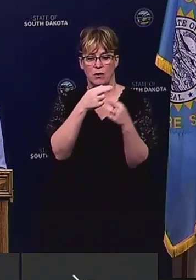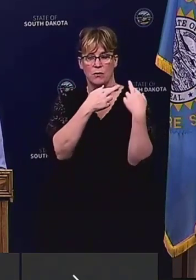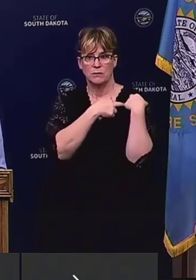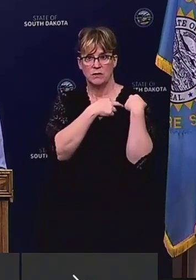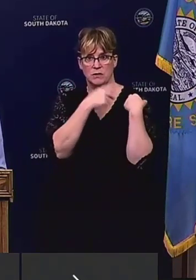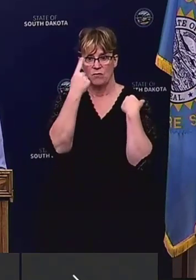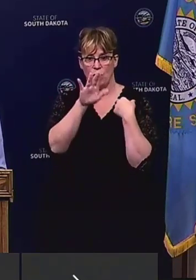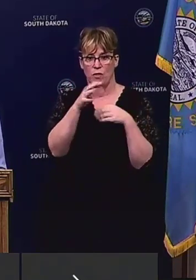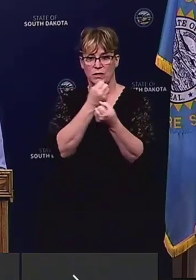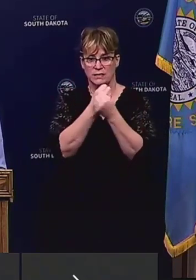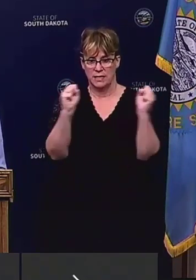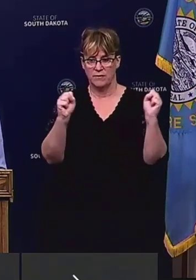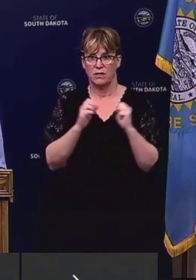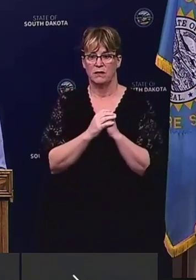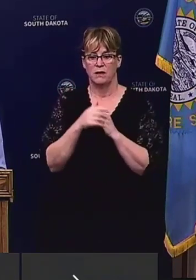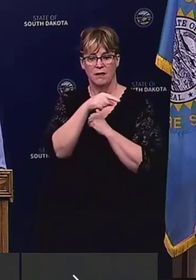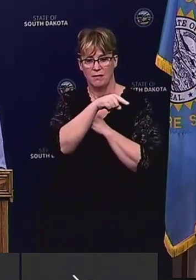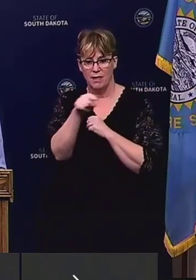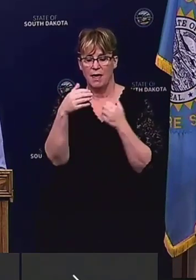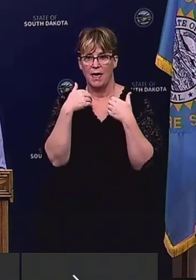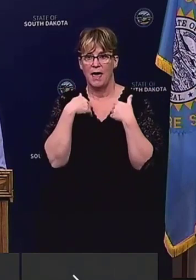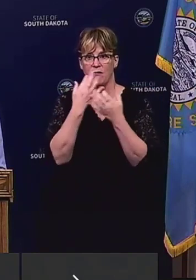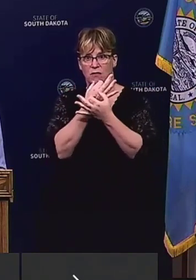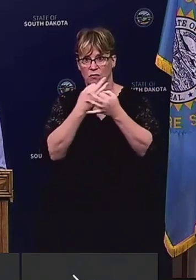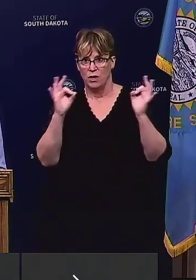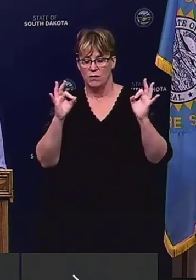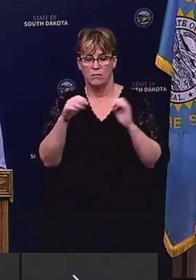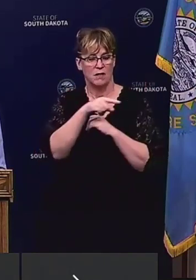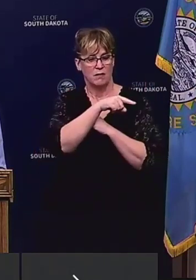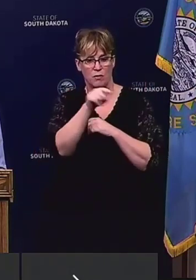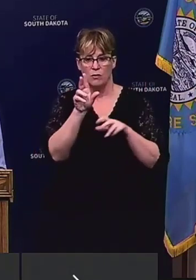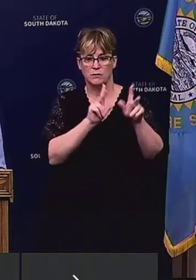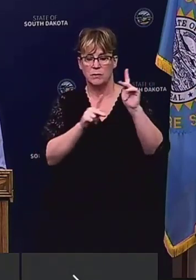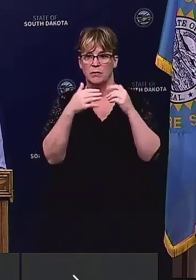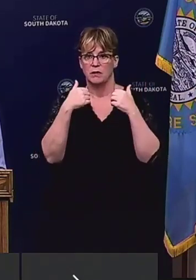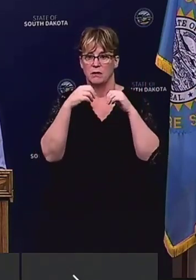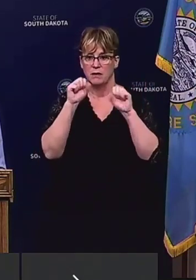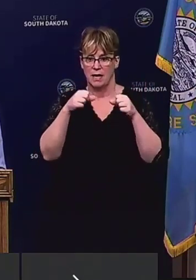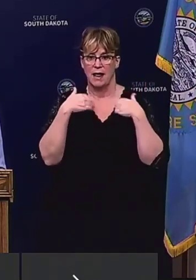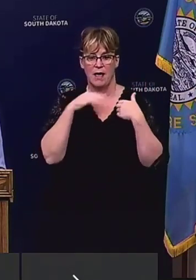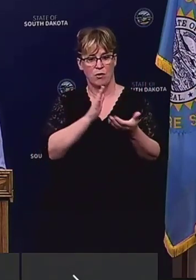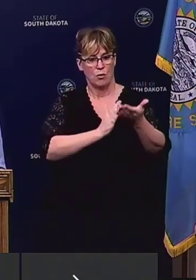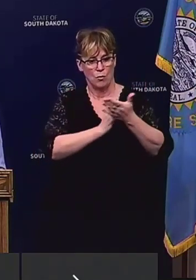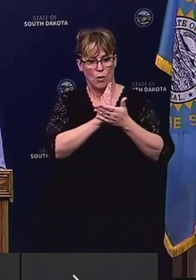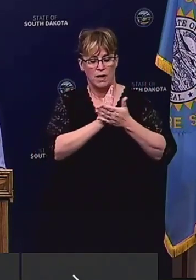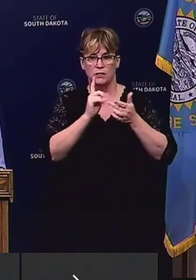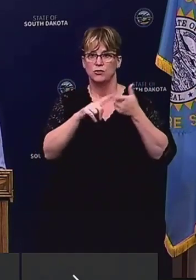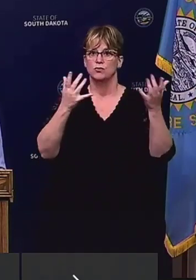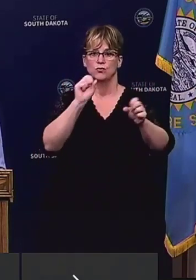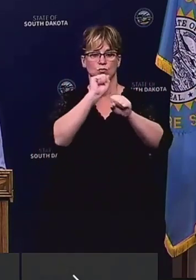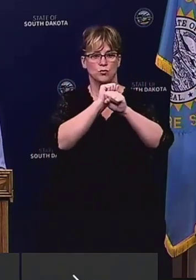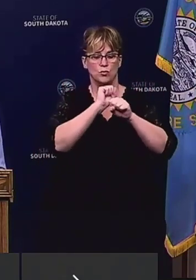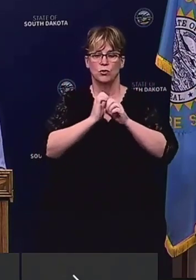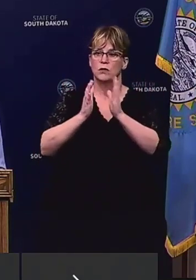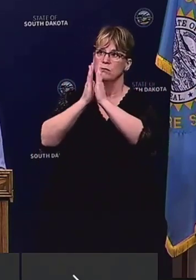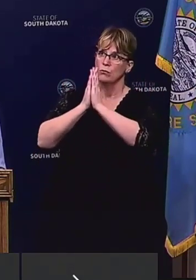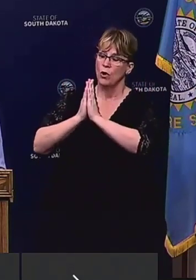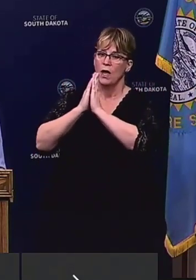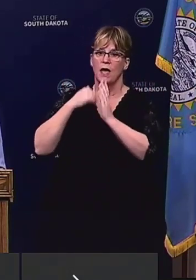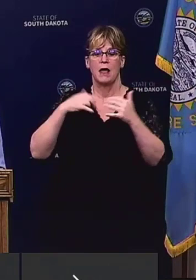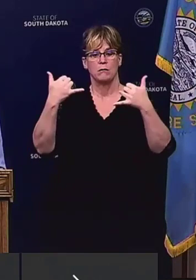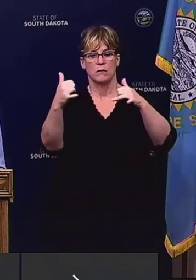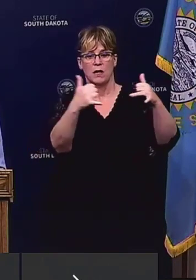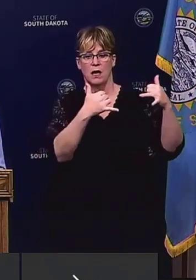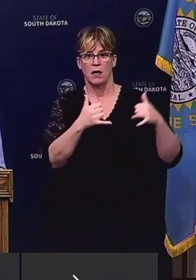the ones who are entrusted with expansive freedoms. They are free to exercise their rights to work, worship, and to